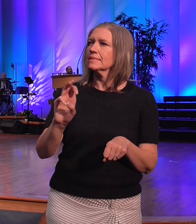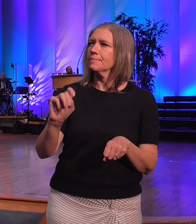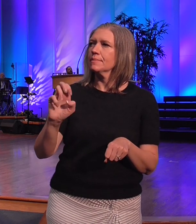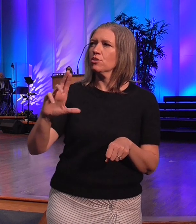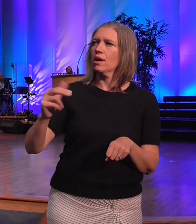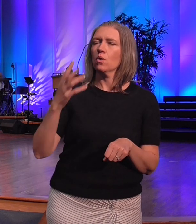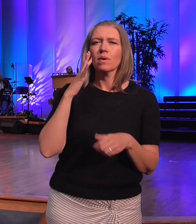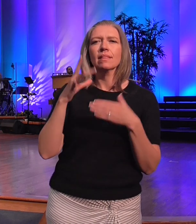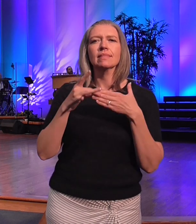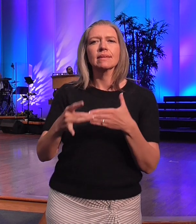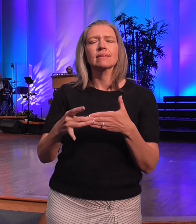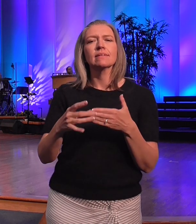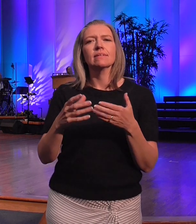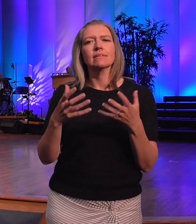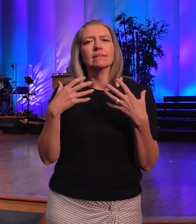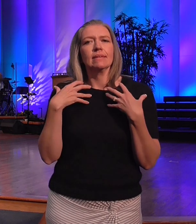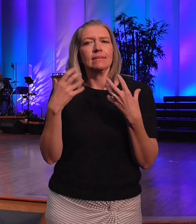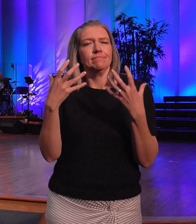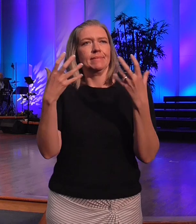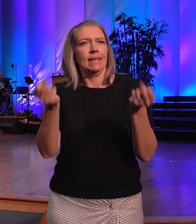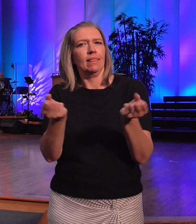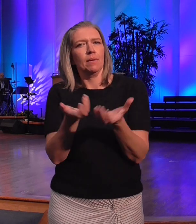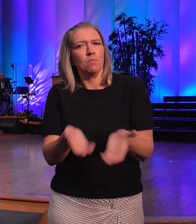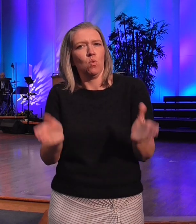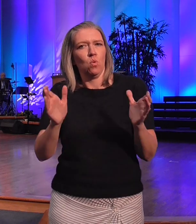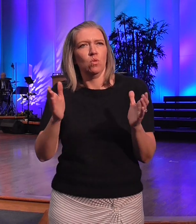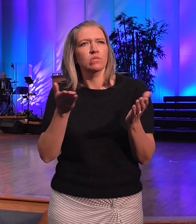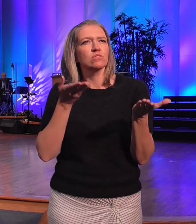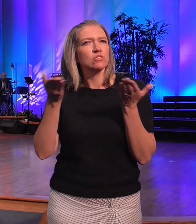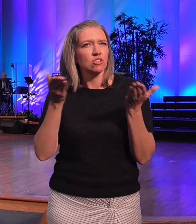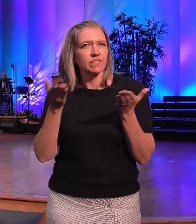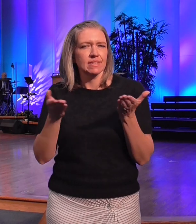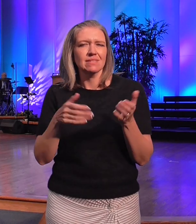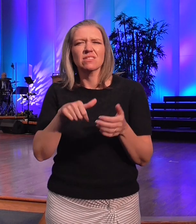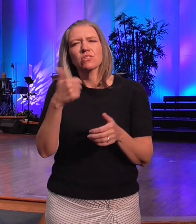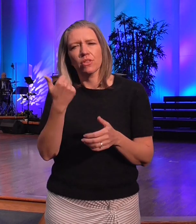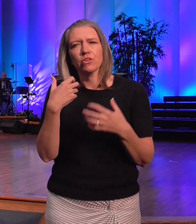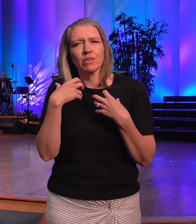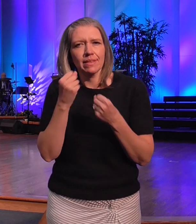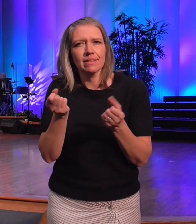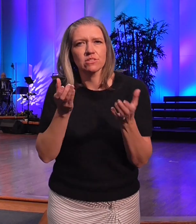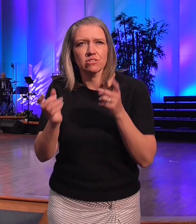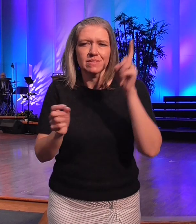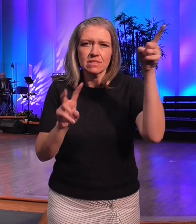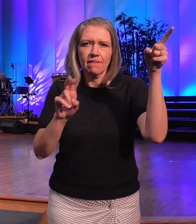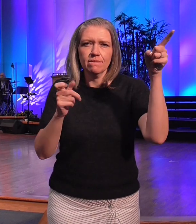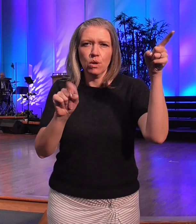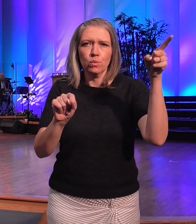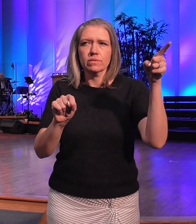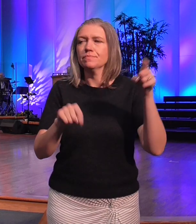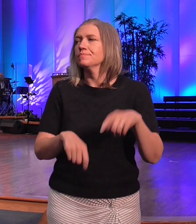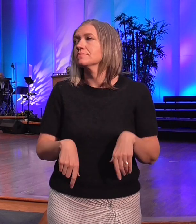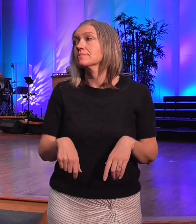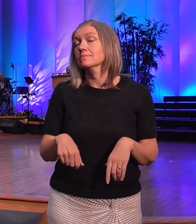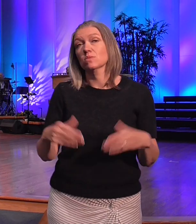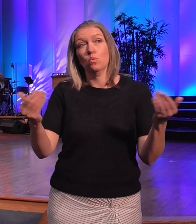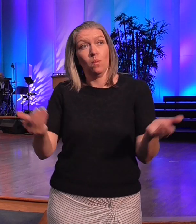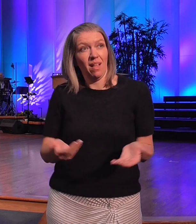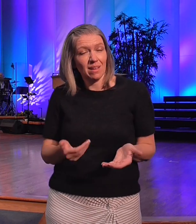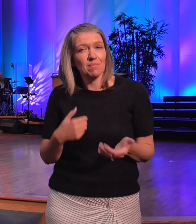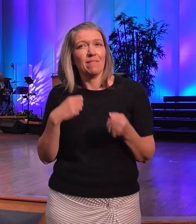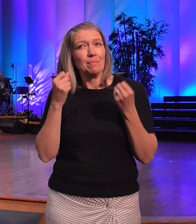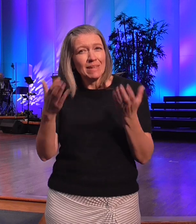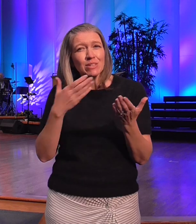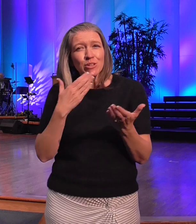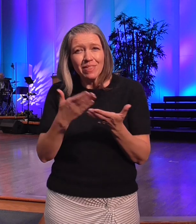Bowl service, another meditation service over in the Vote Auditorium. So you're all welcome to come for that. So we got lots of good stuff going on. Please